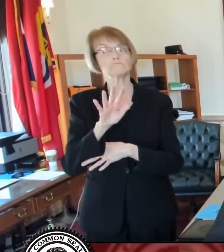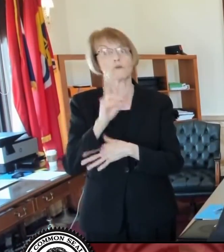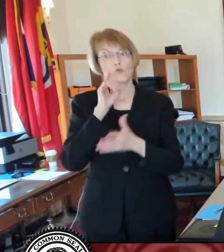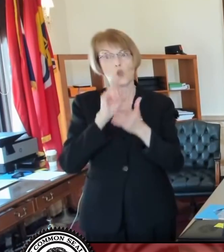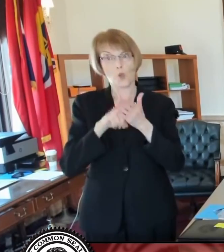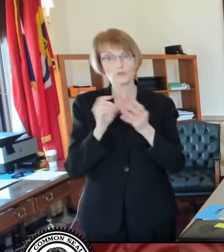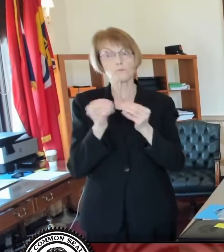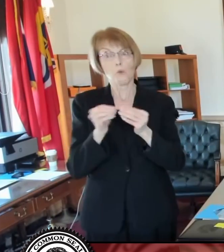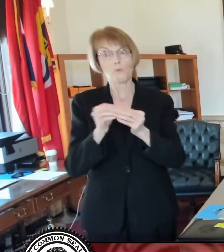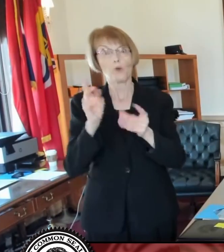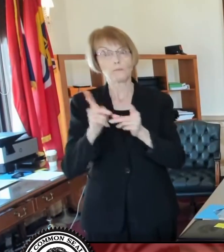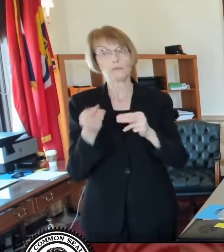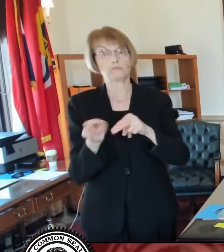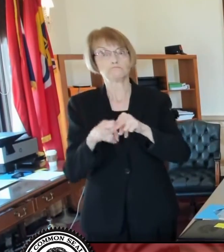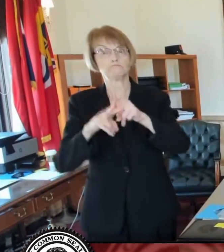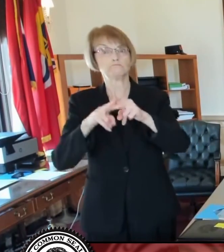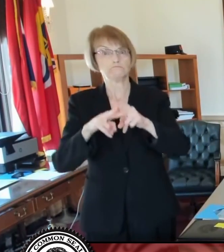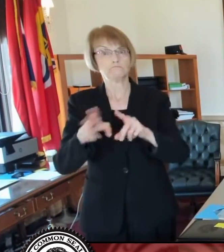aware of that, and